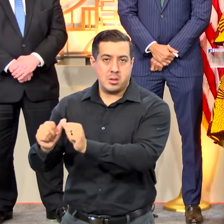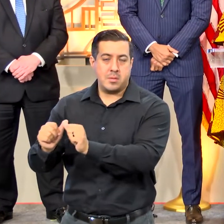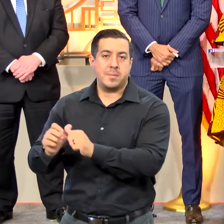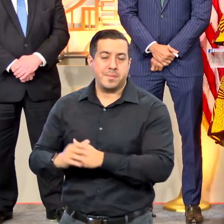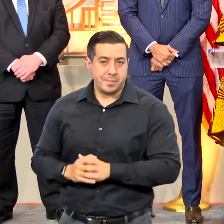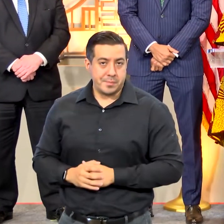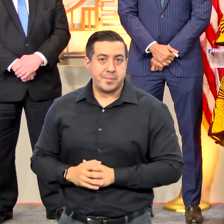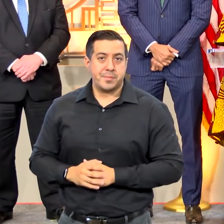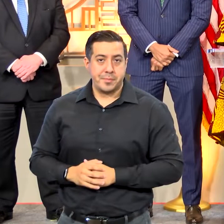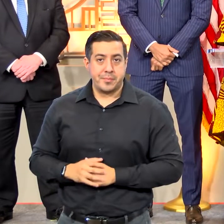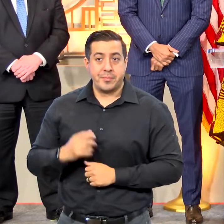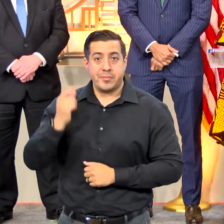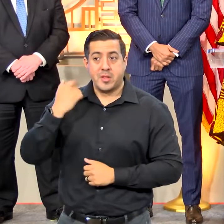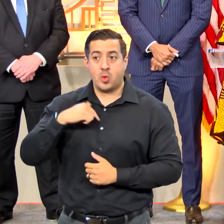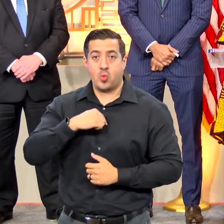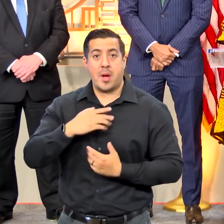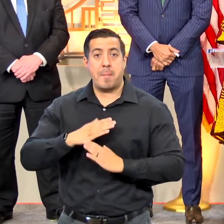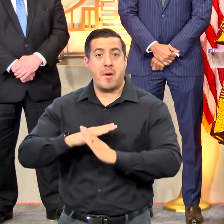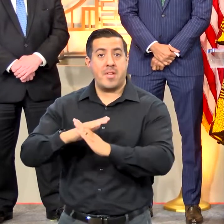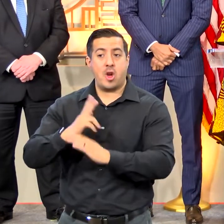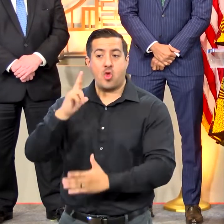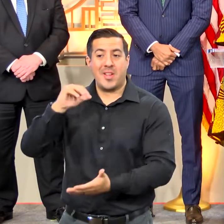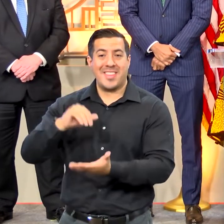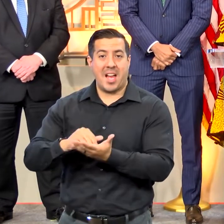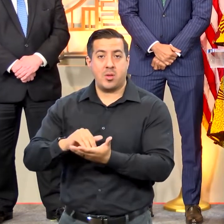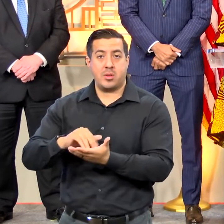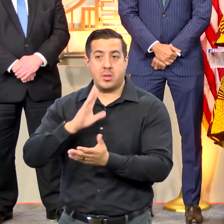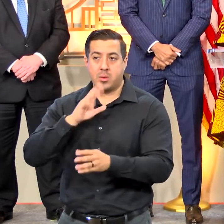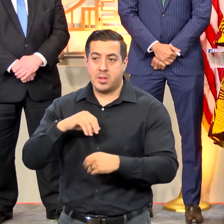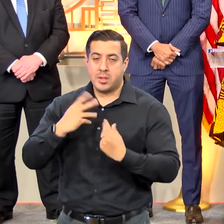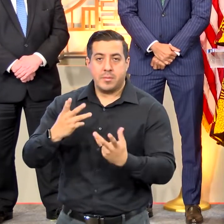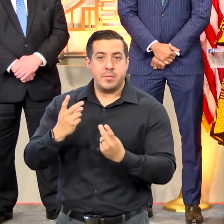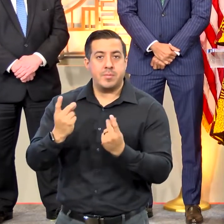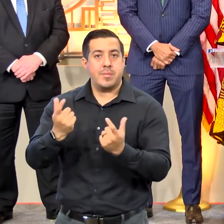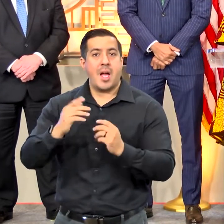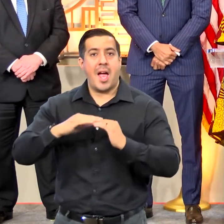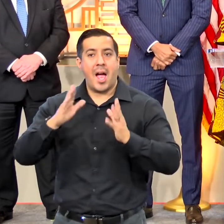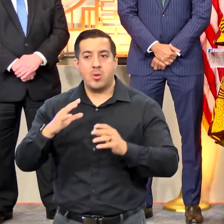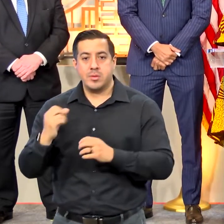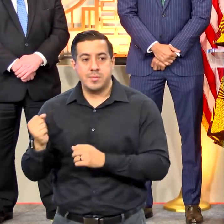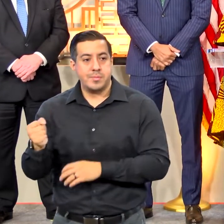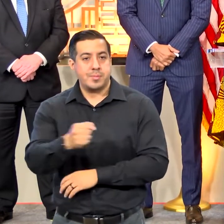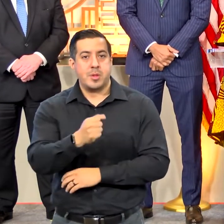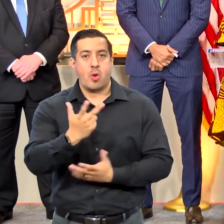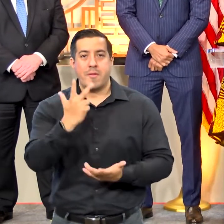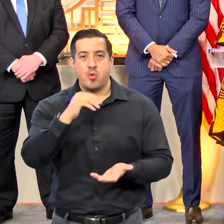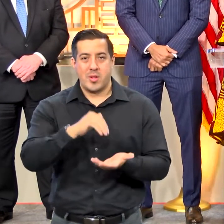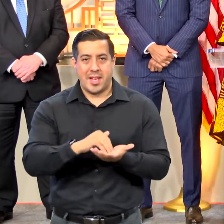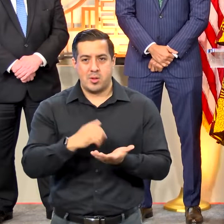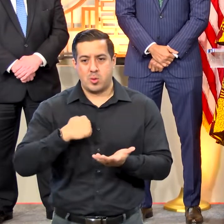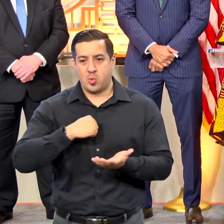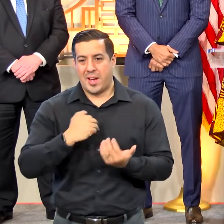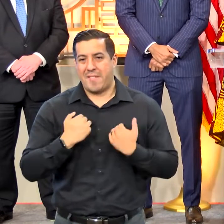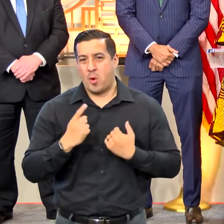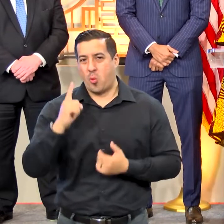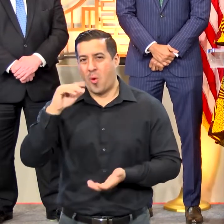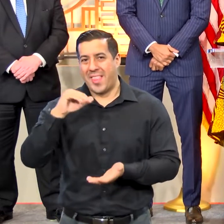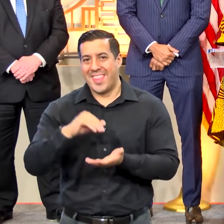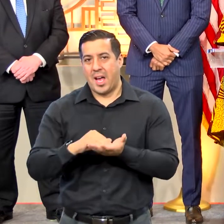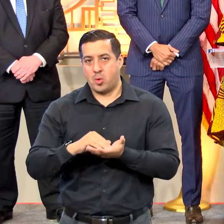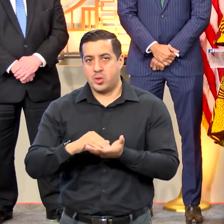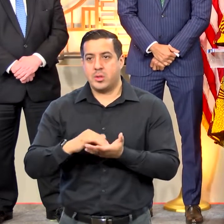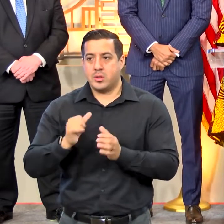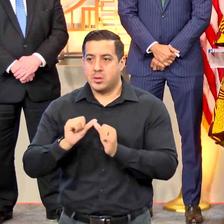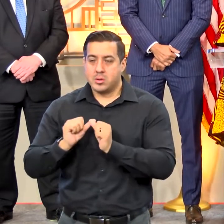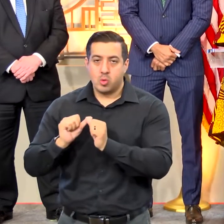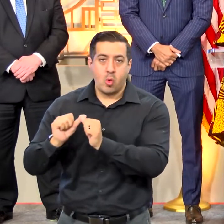We prevented 3,000 folks from being homeless, provided rapid rehousing help for about 3,000, and we got 1,000 chronically